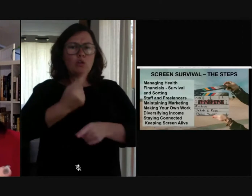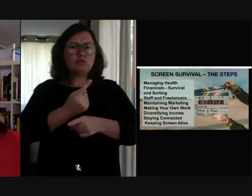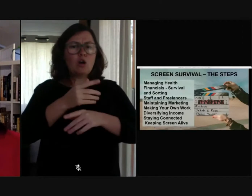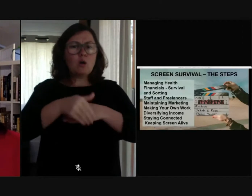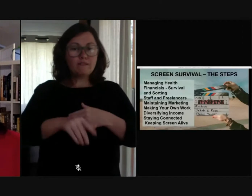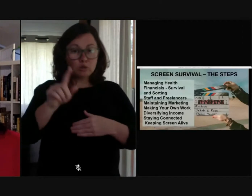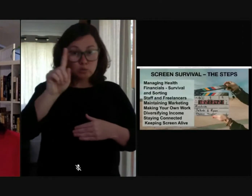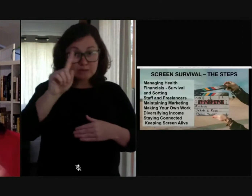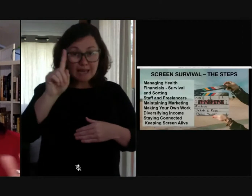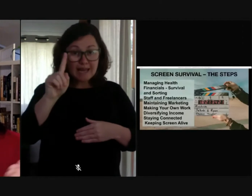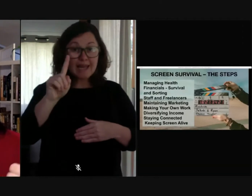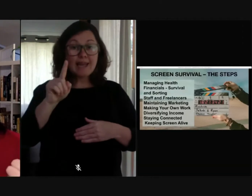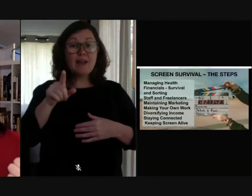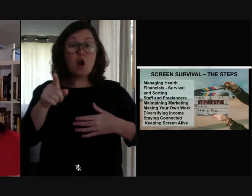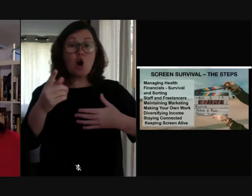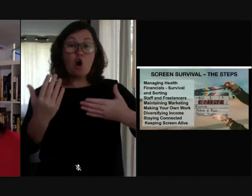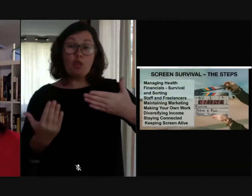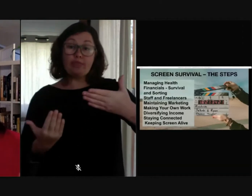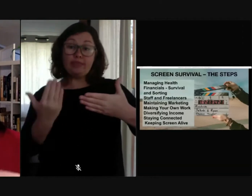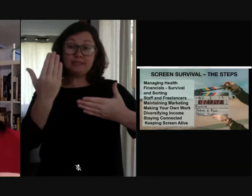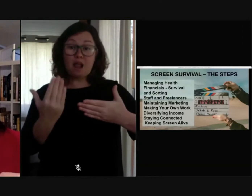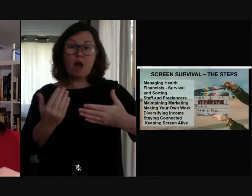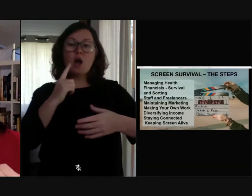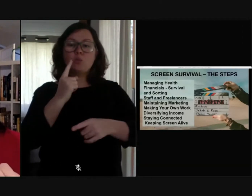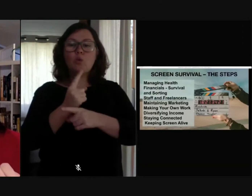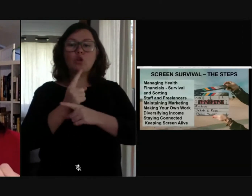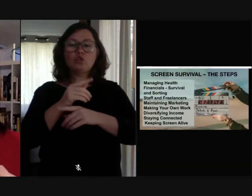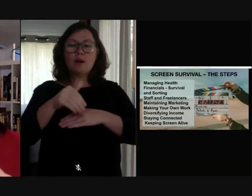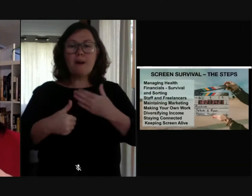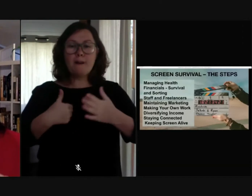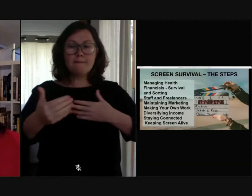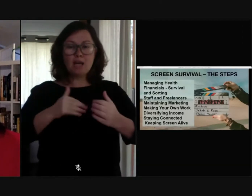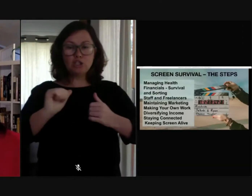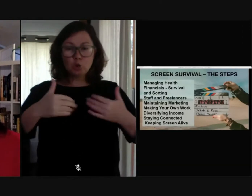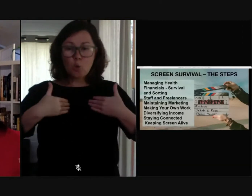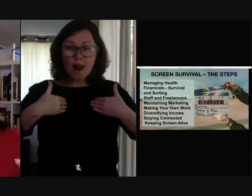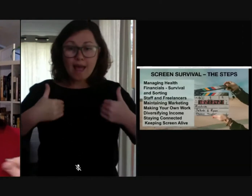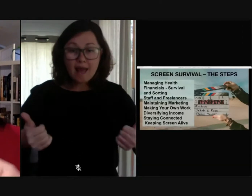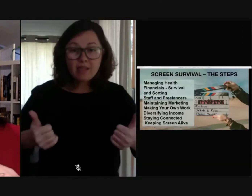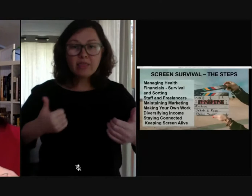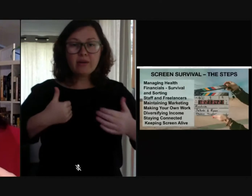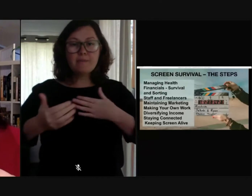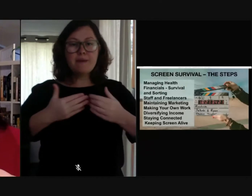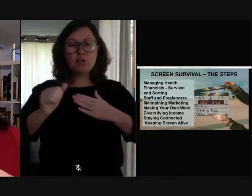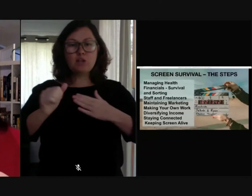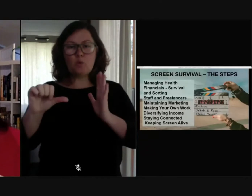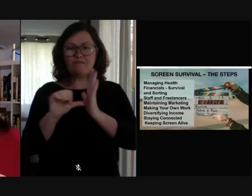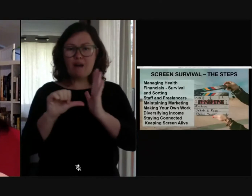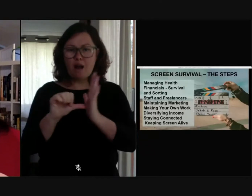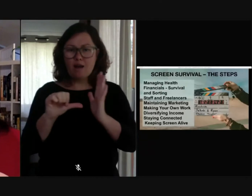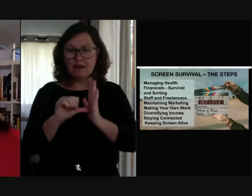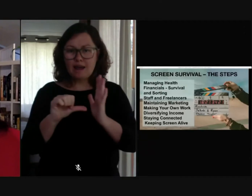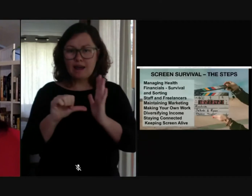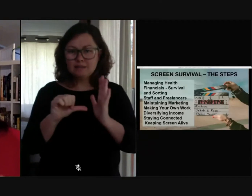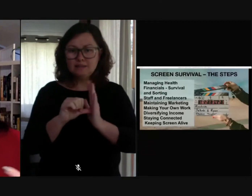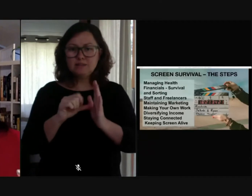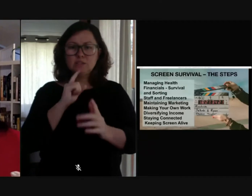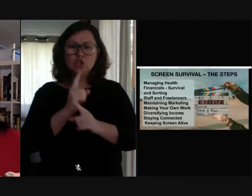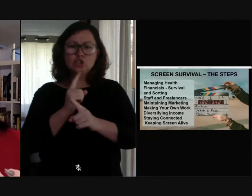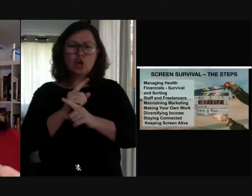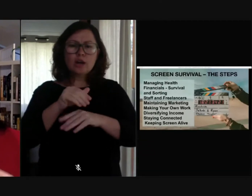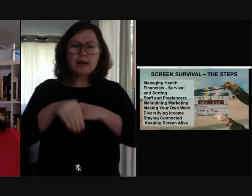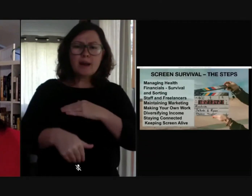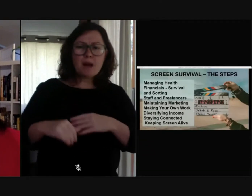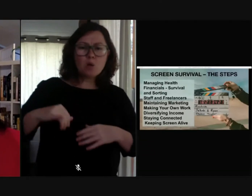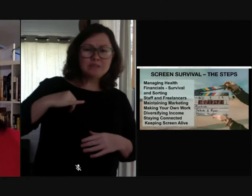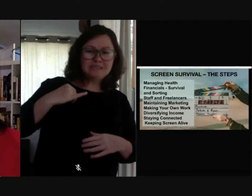slide, we're going to be talking about managing your health, managing your financials, talking about staff and